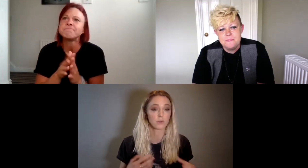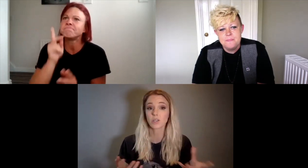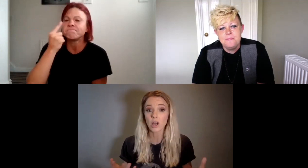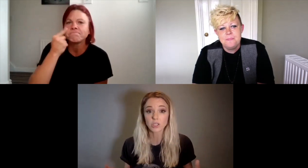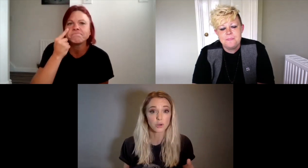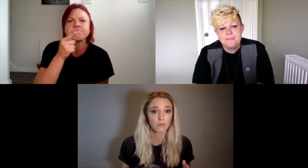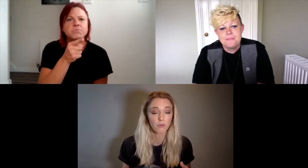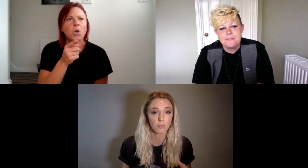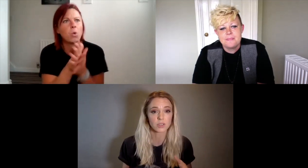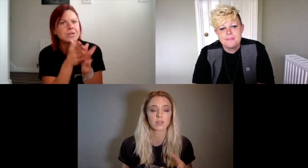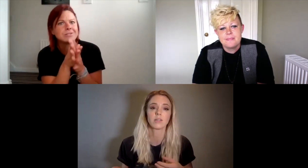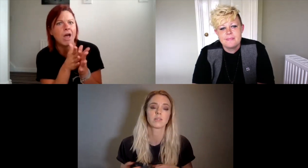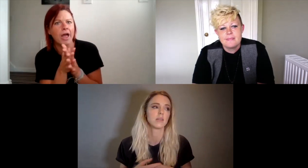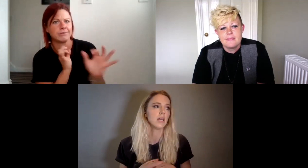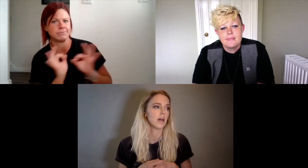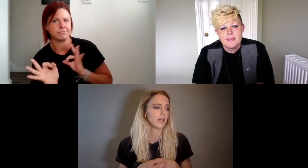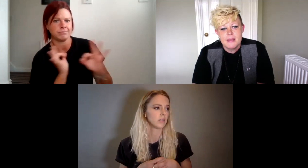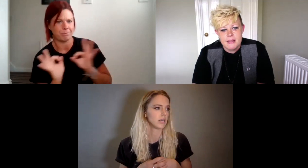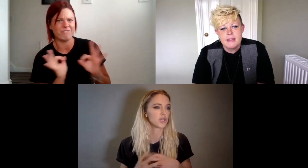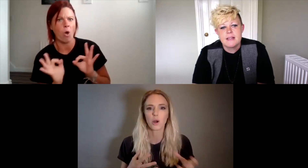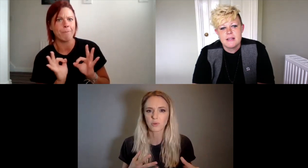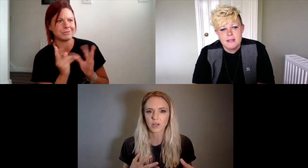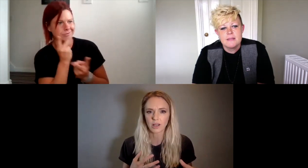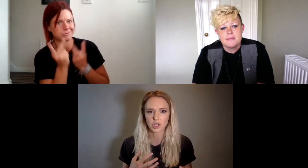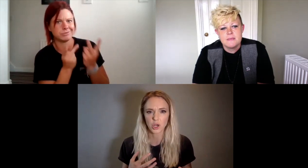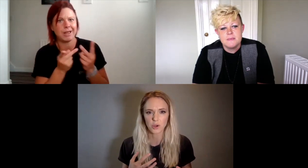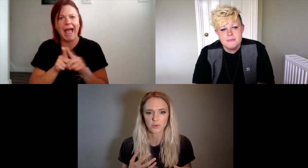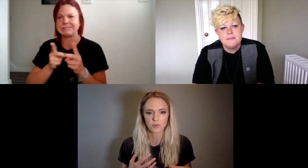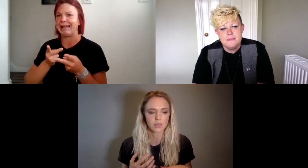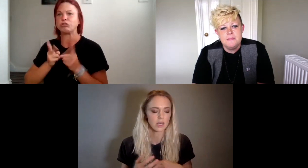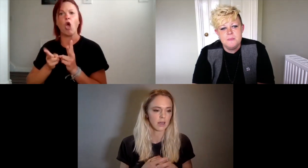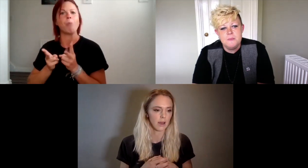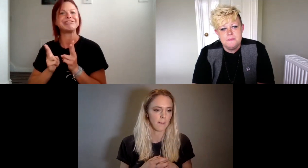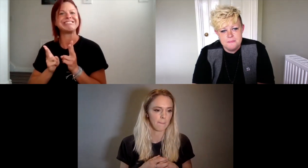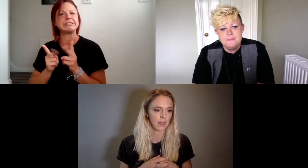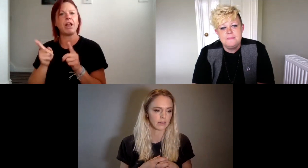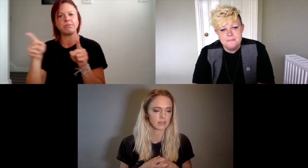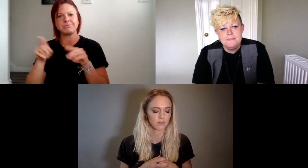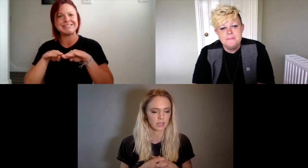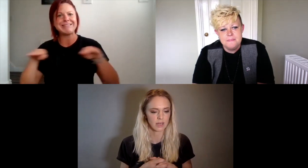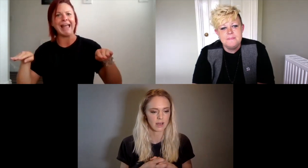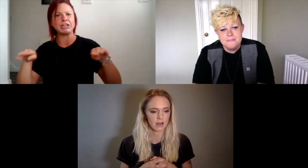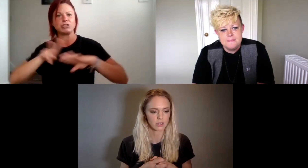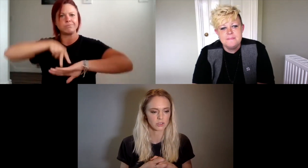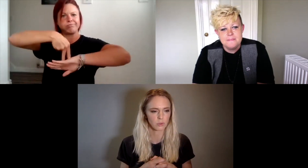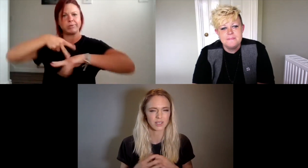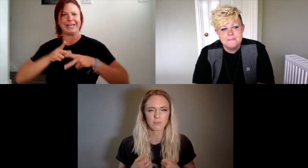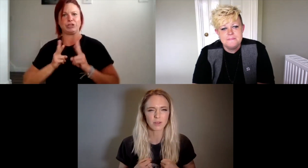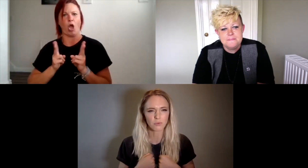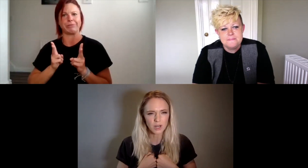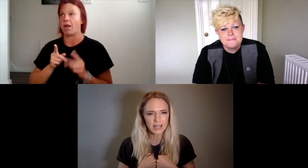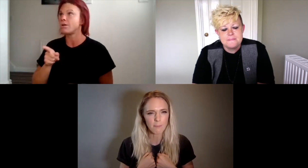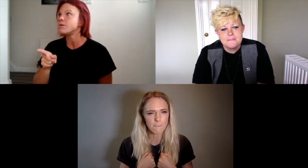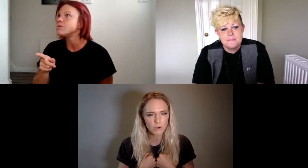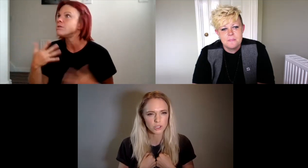you know, SignSong performances and interpret at shows, and stuff like that, I just thought there's